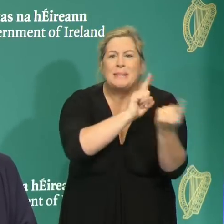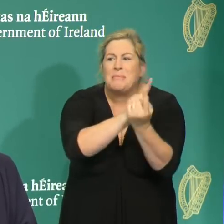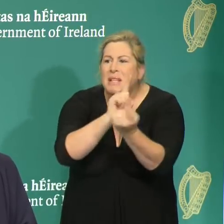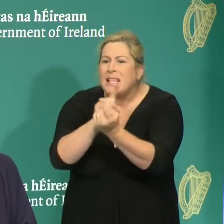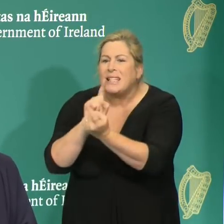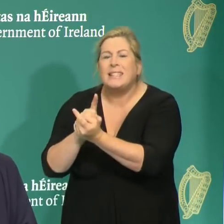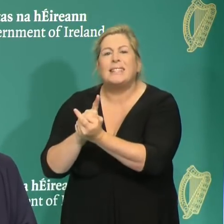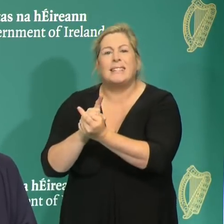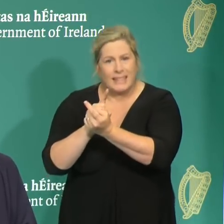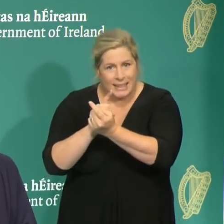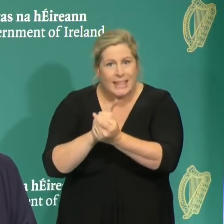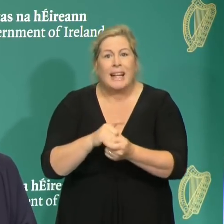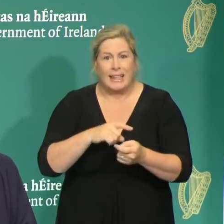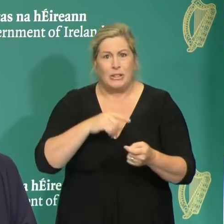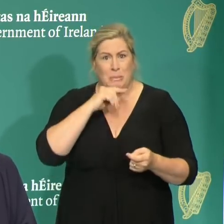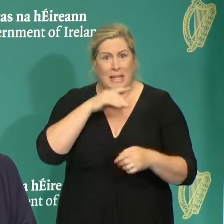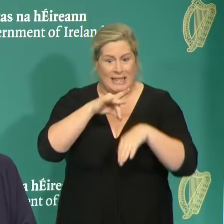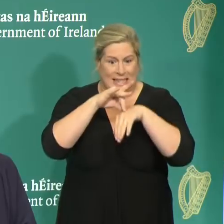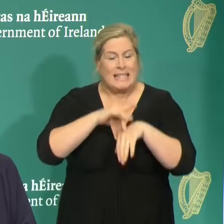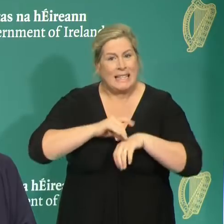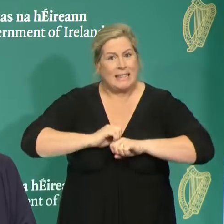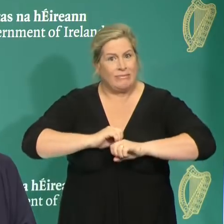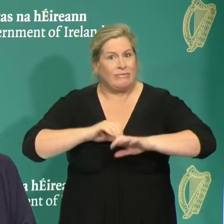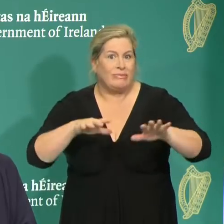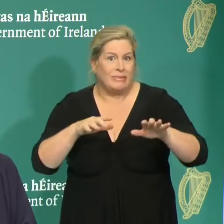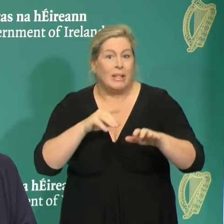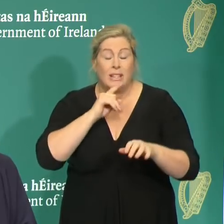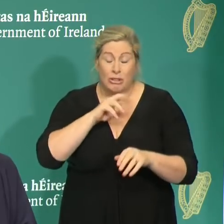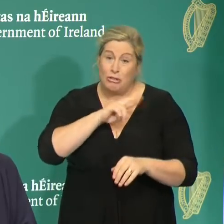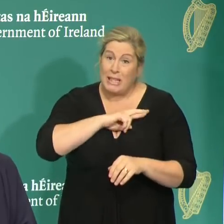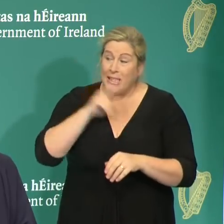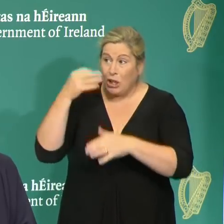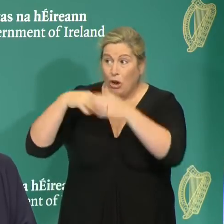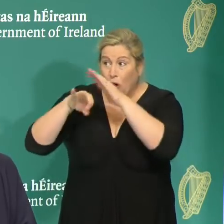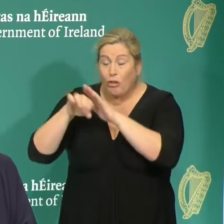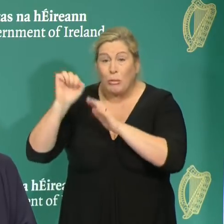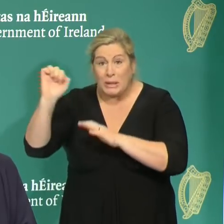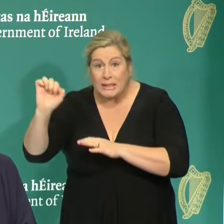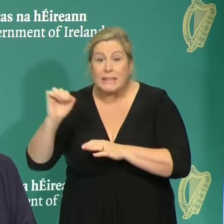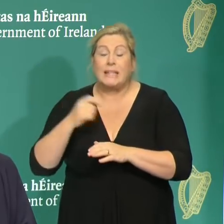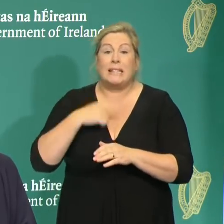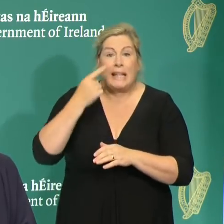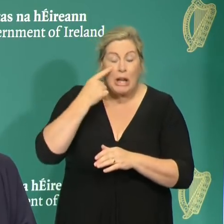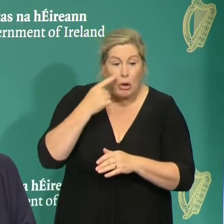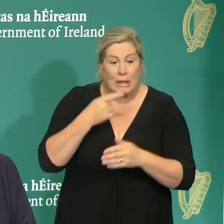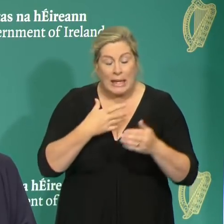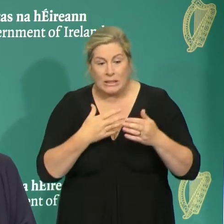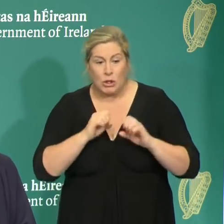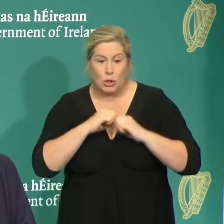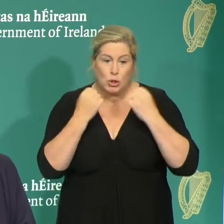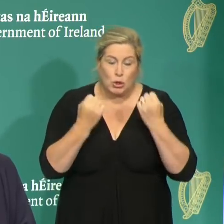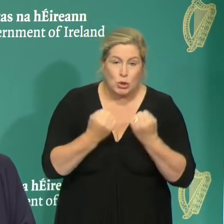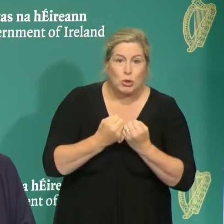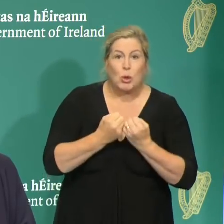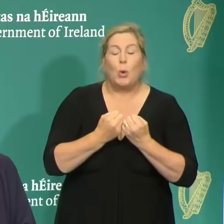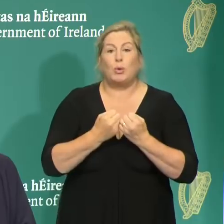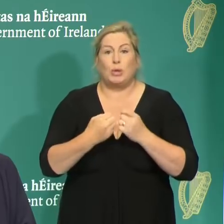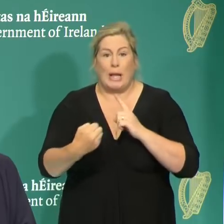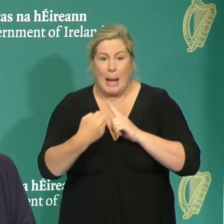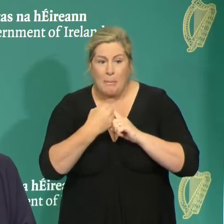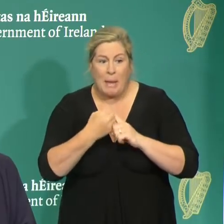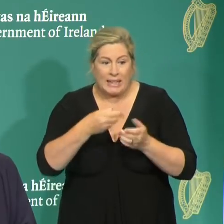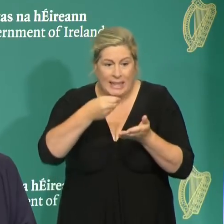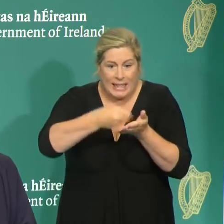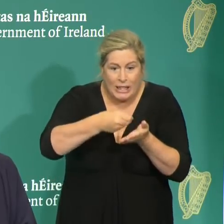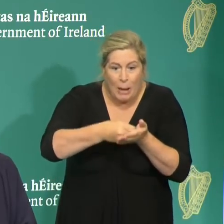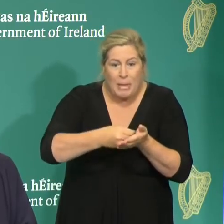the government has been assessing a balance of risks of public health, the social impacts of restrictions and the economic